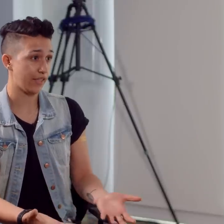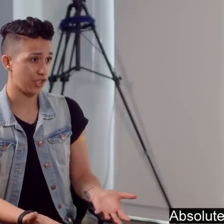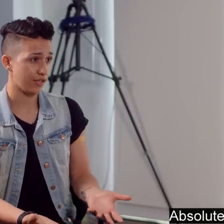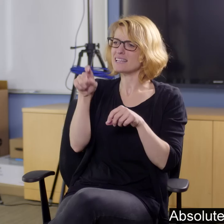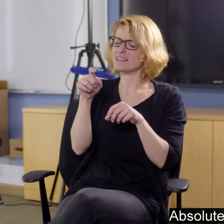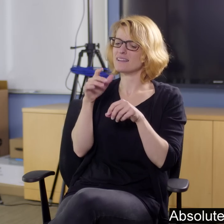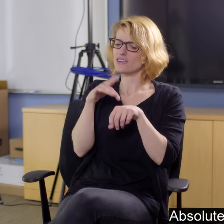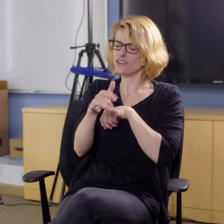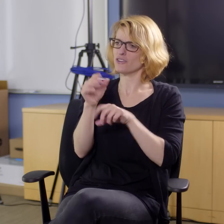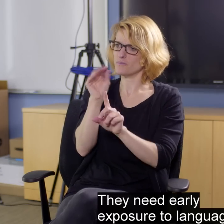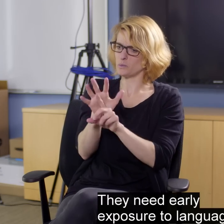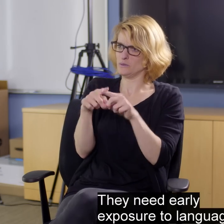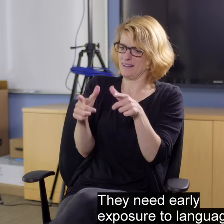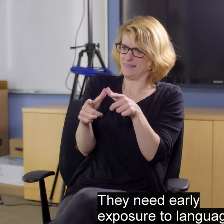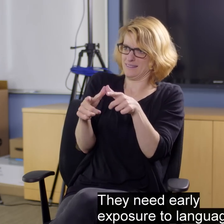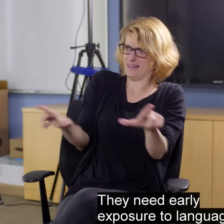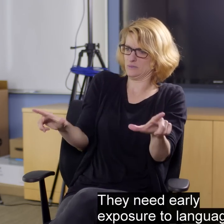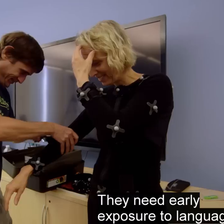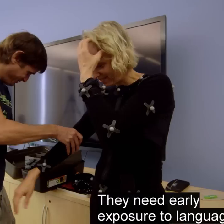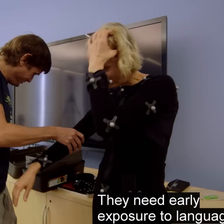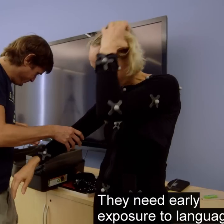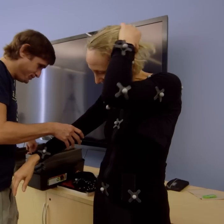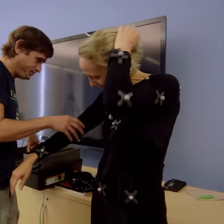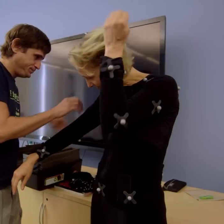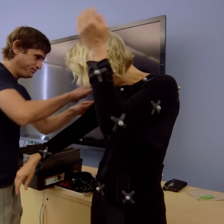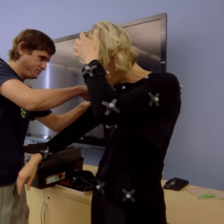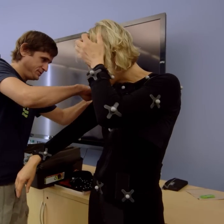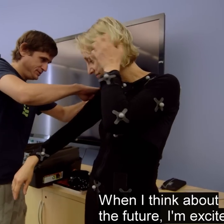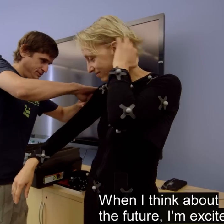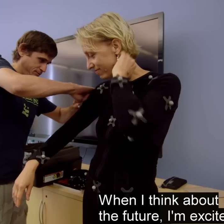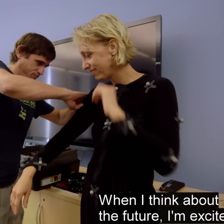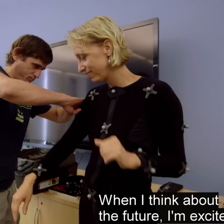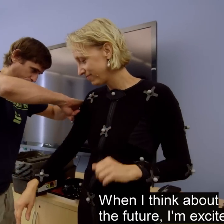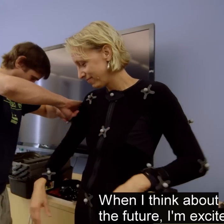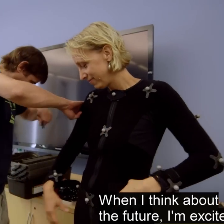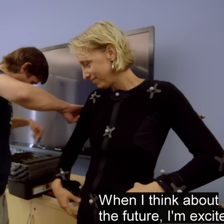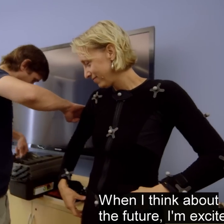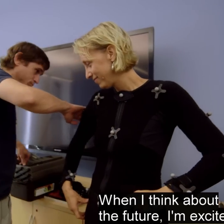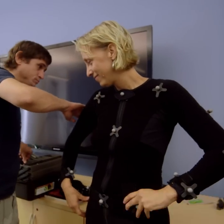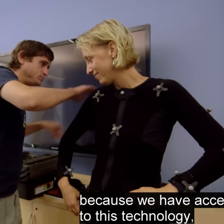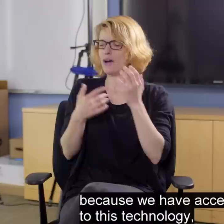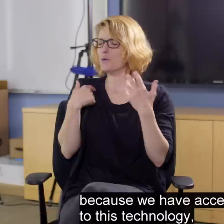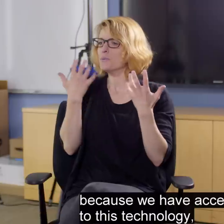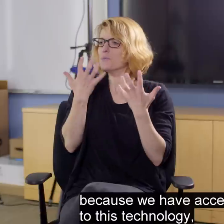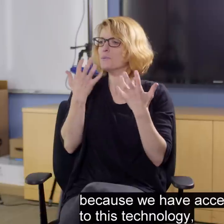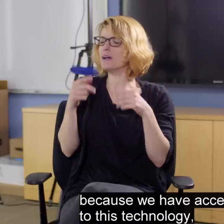English. Absolutely, they need early exposure to language. When I think about the future, I'm excited because we